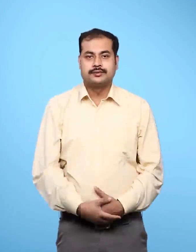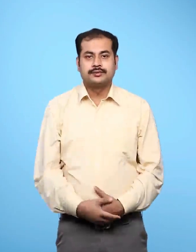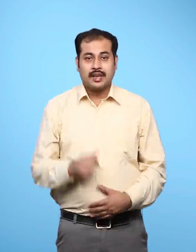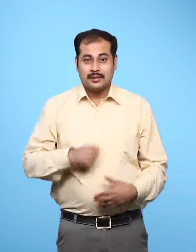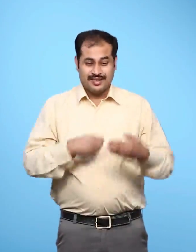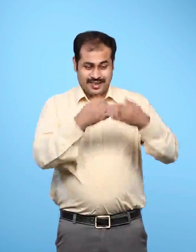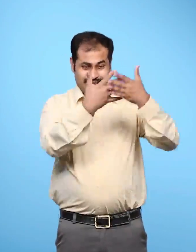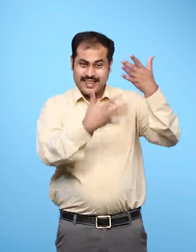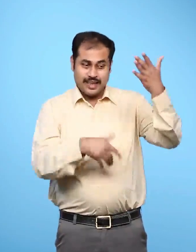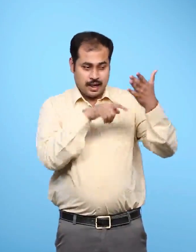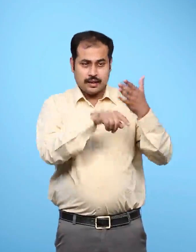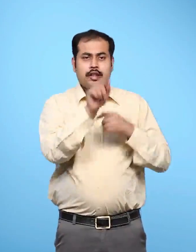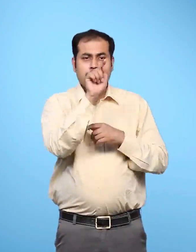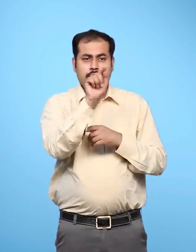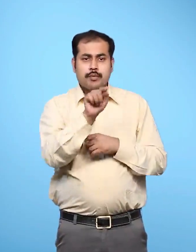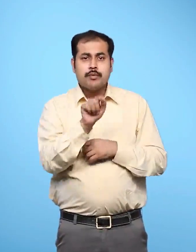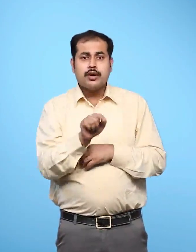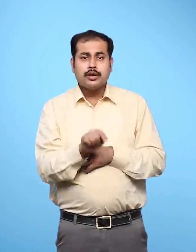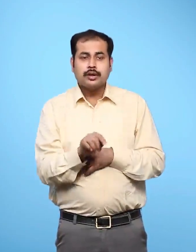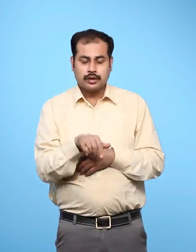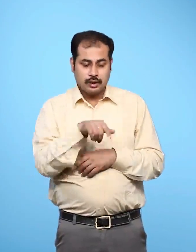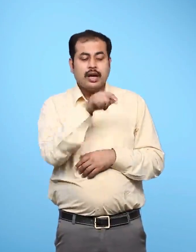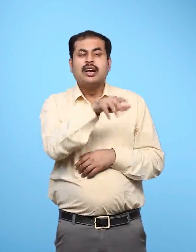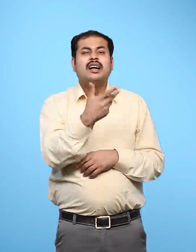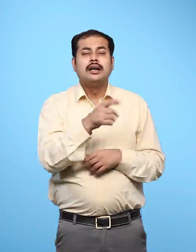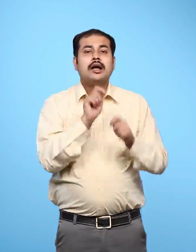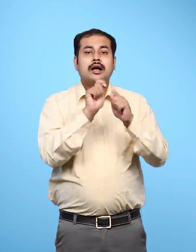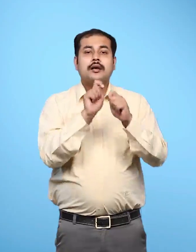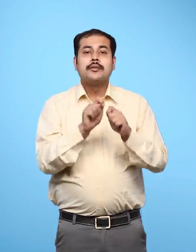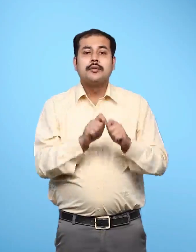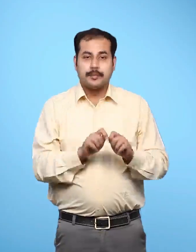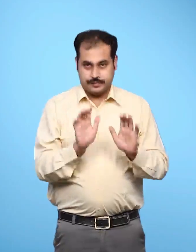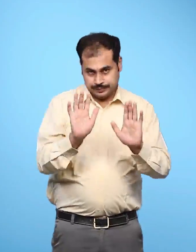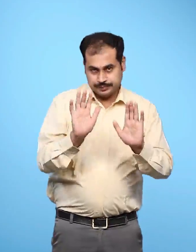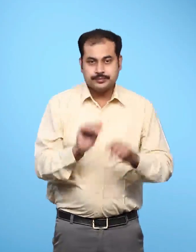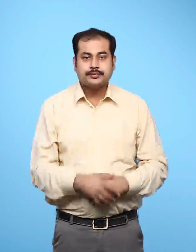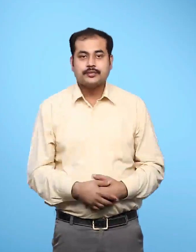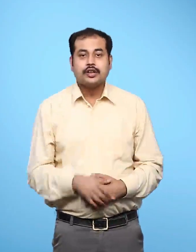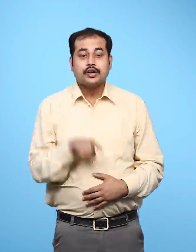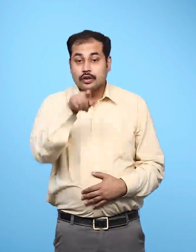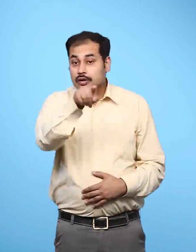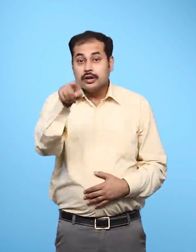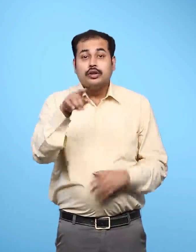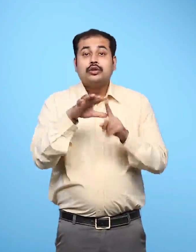How much water in mugs or buckets is used in your house for each of the following.